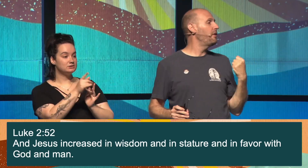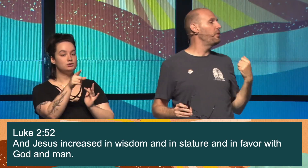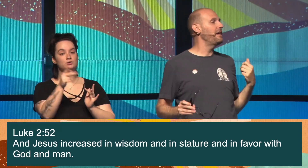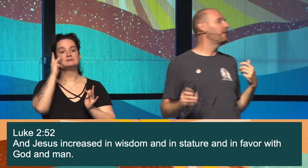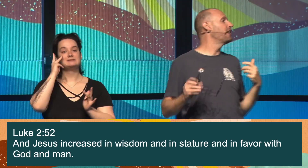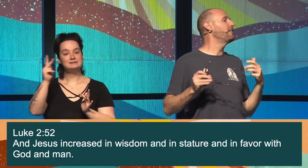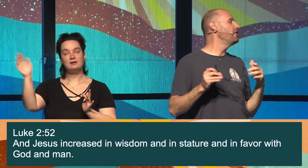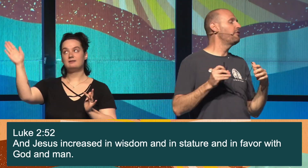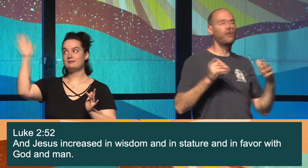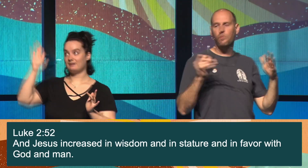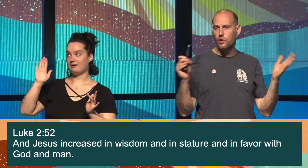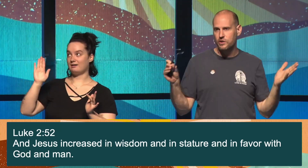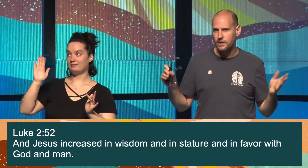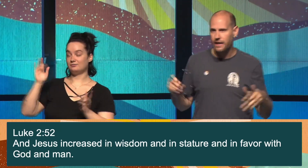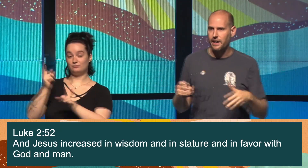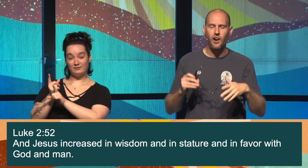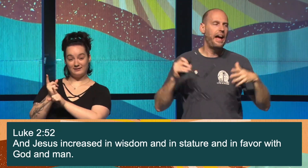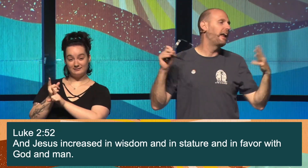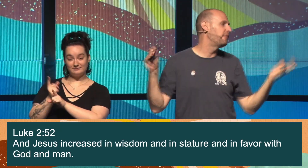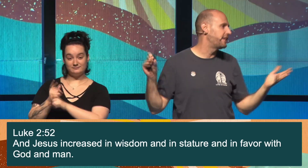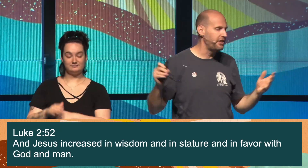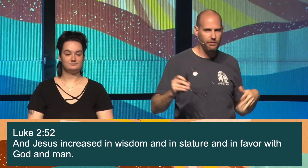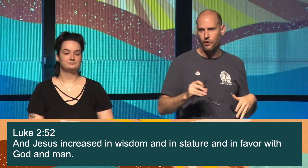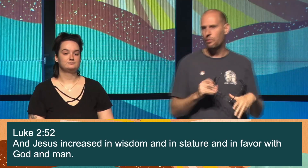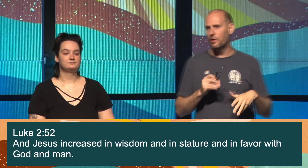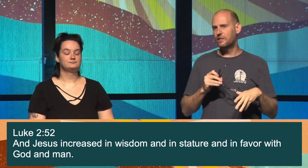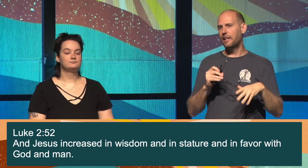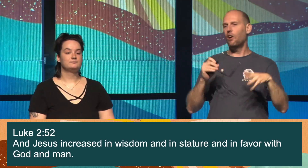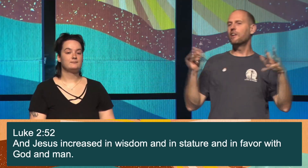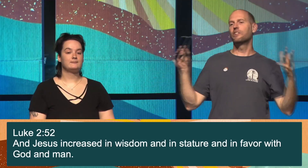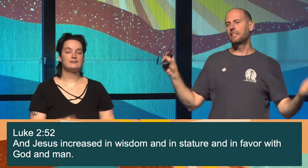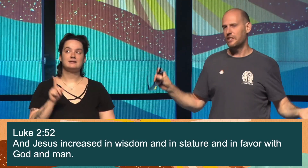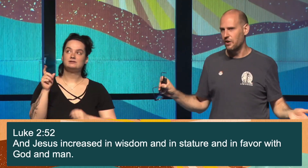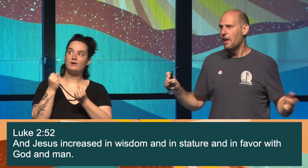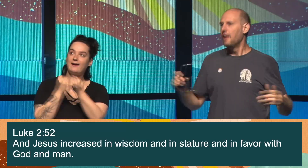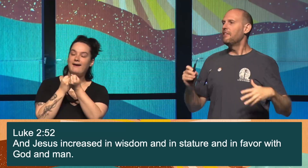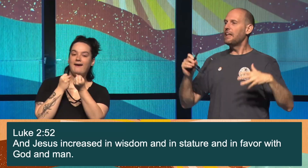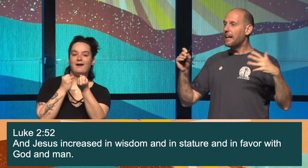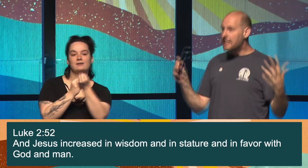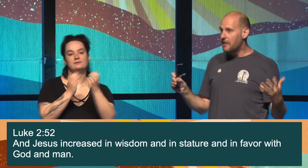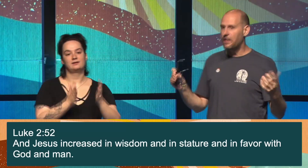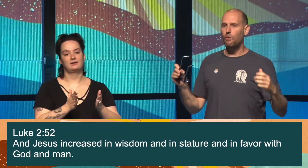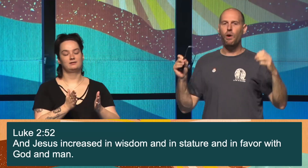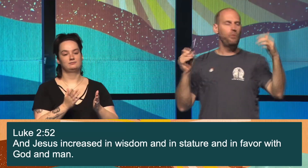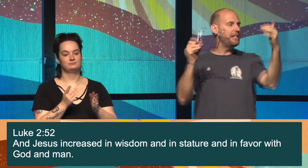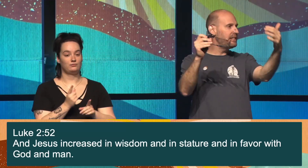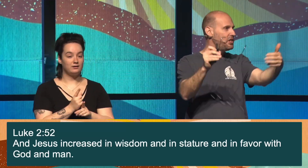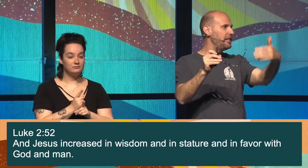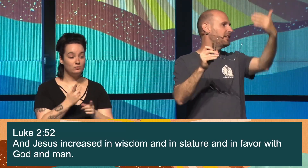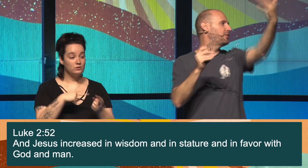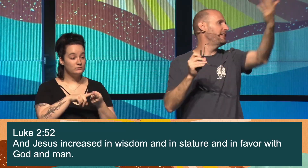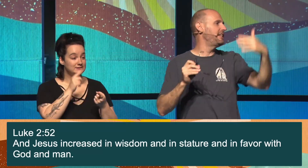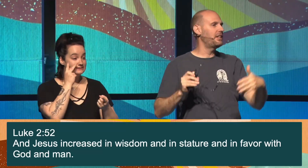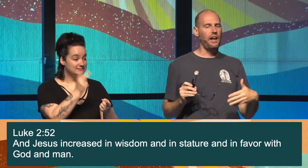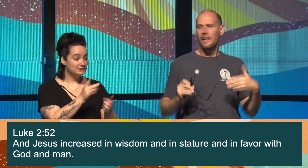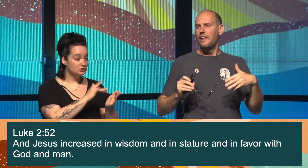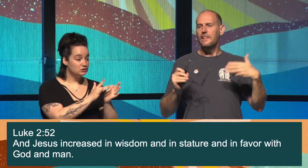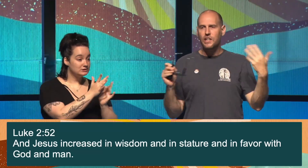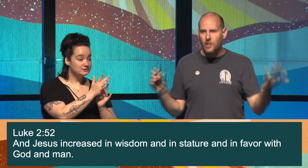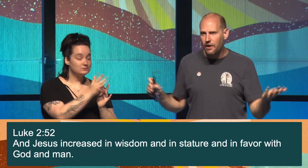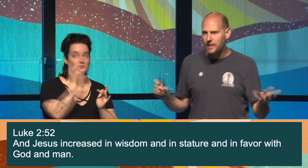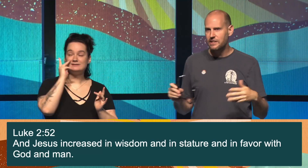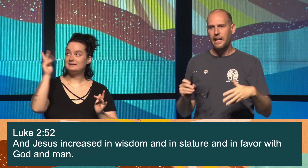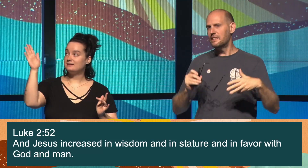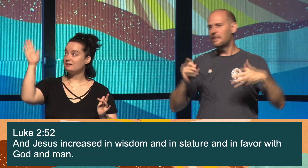the one that we, like you've heard words like our advocate, you've heard words like our intercessor. The idea that when we see Jesus, we see God,